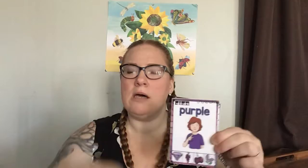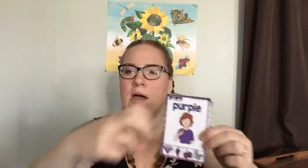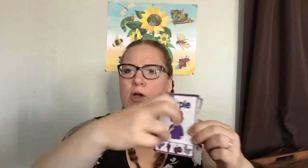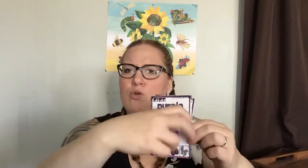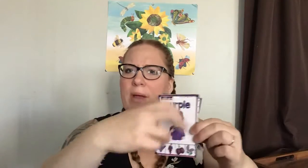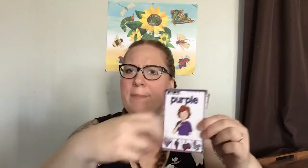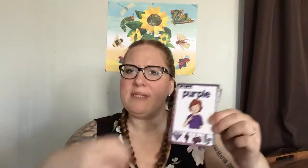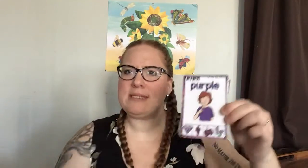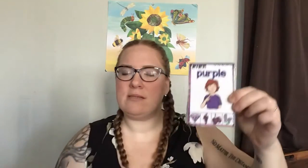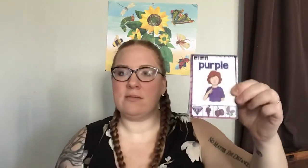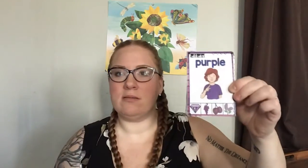grapes,